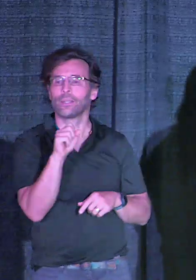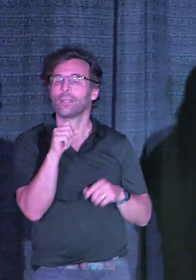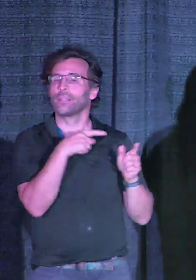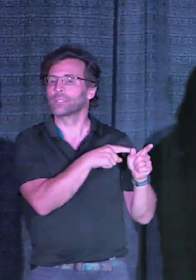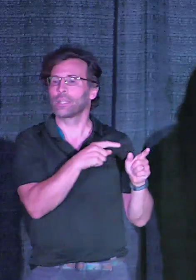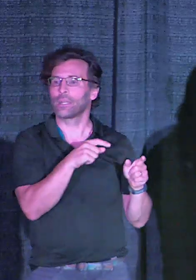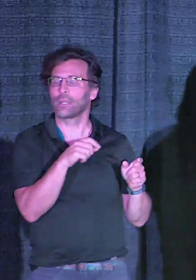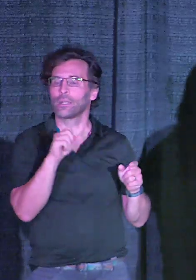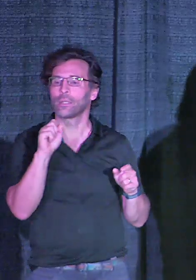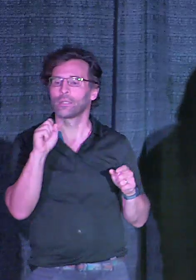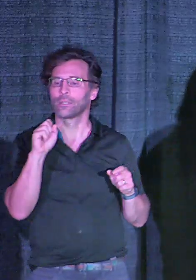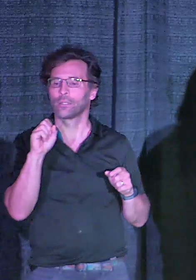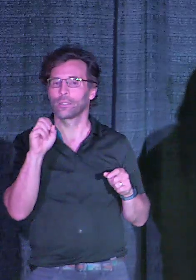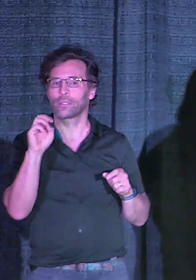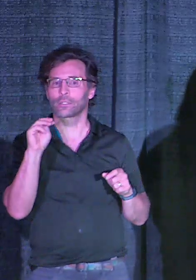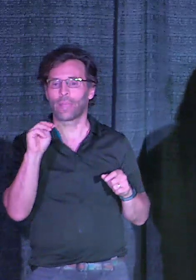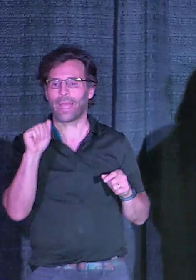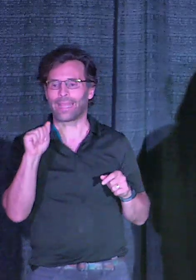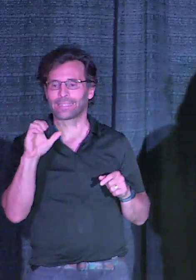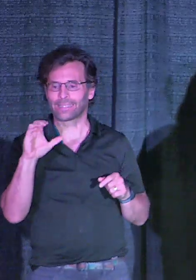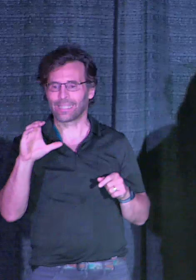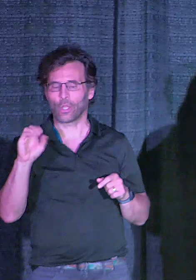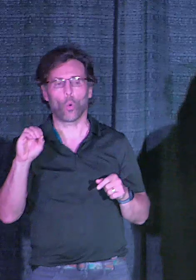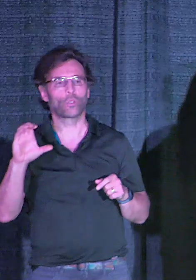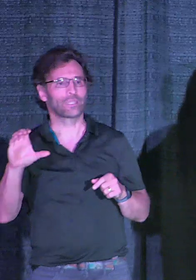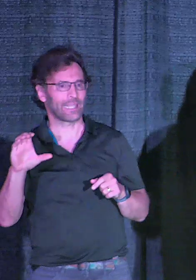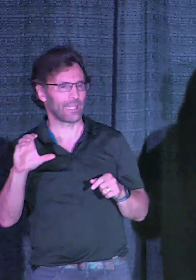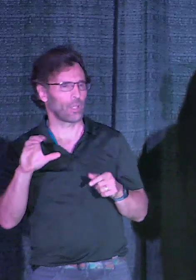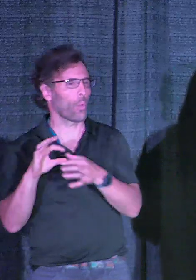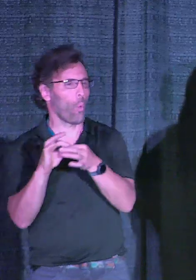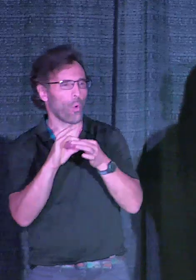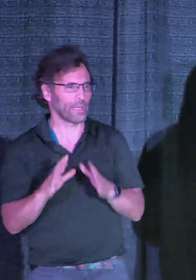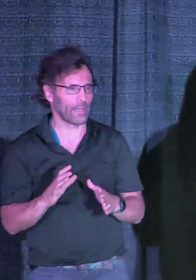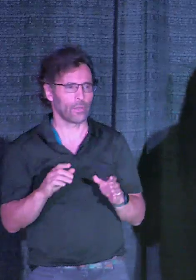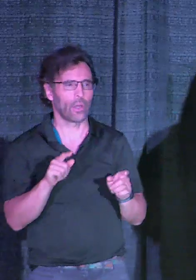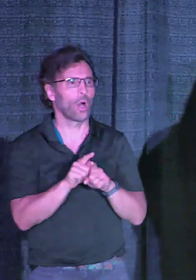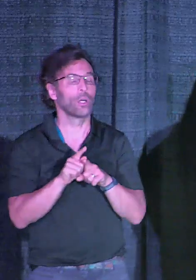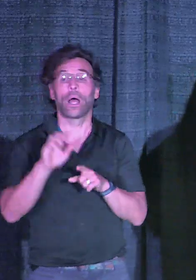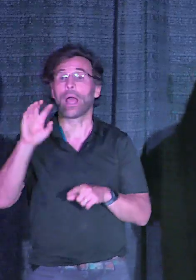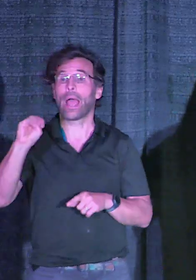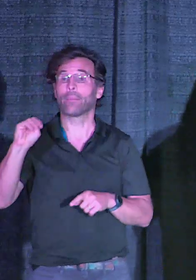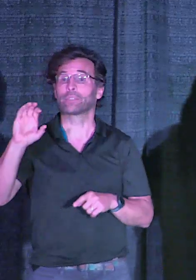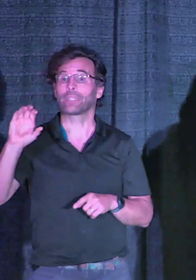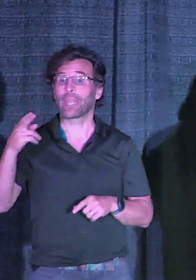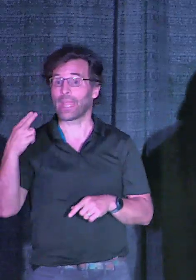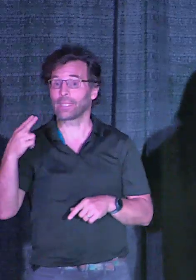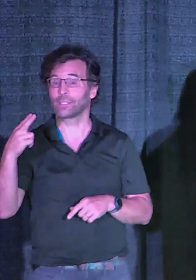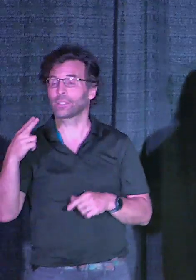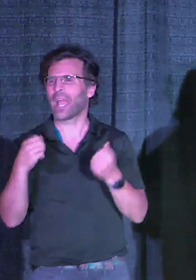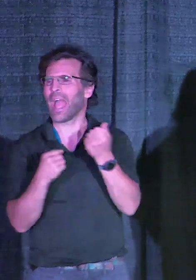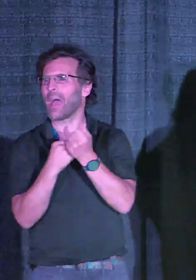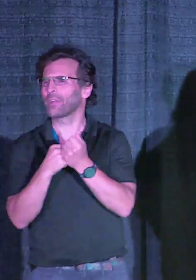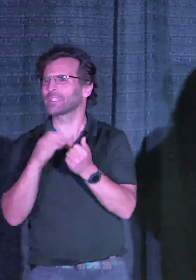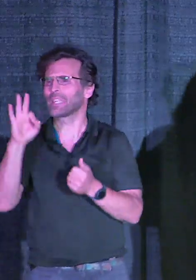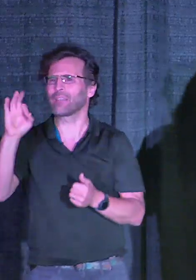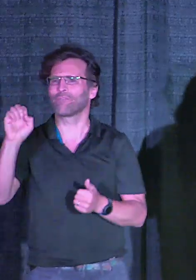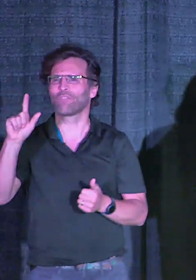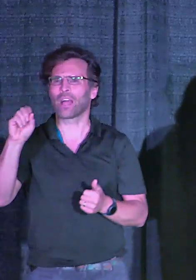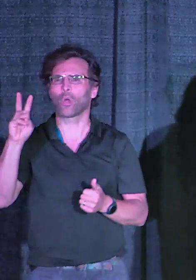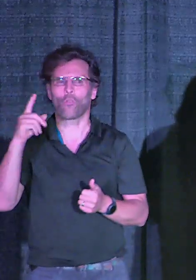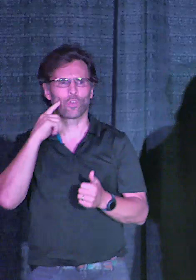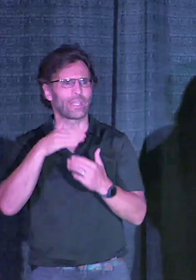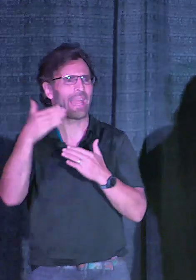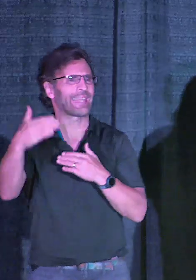or SMAC COC coordinator, and an MCH advocacy fellow for the next year. So thank you, Laquita.